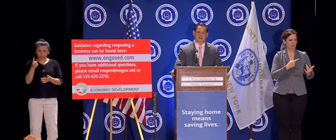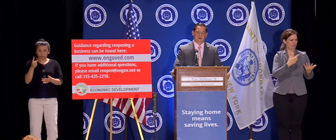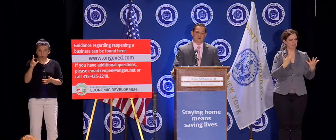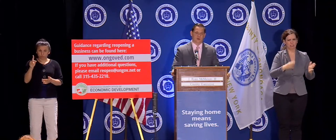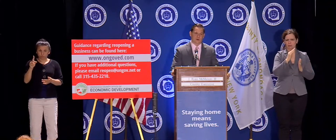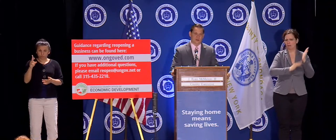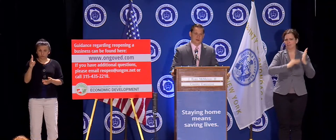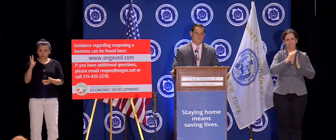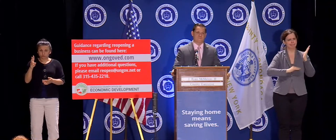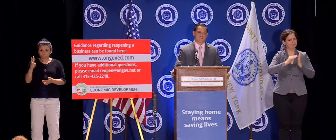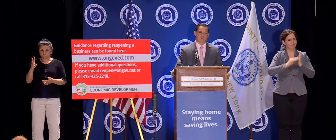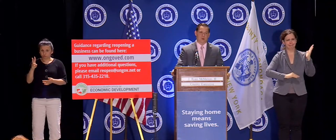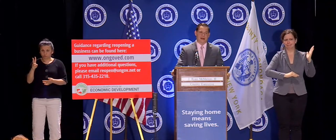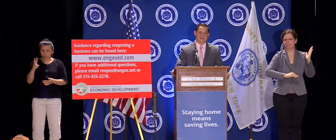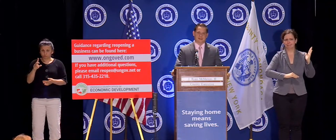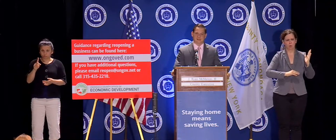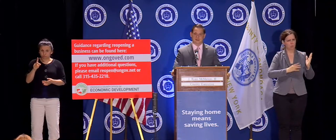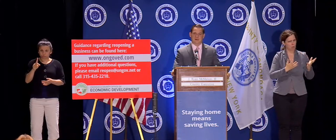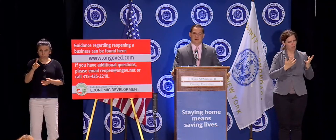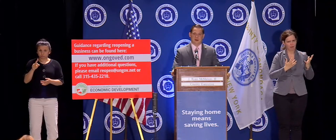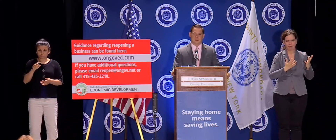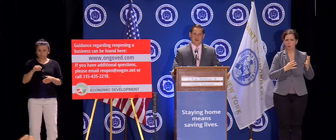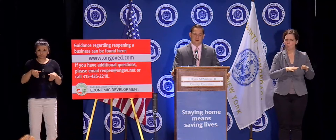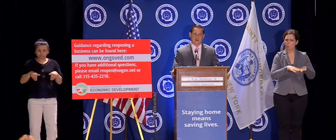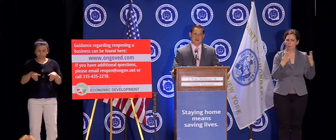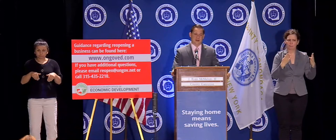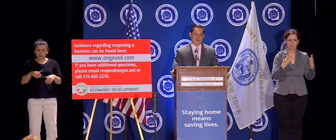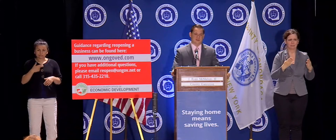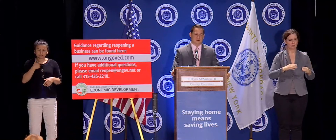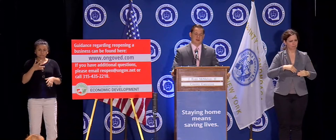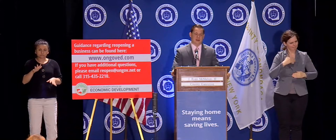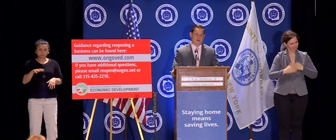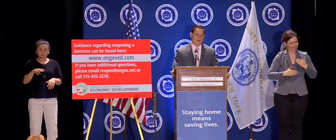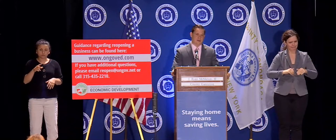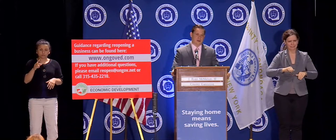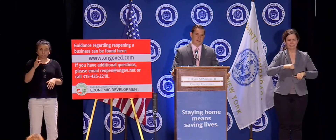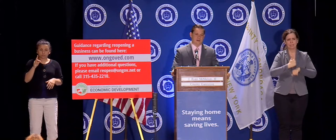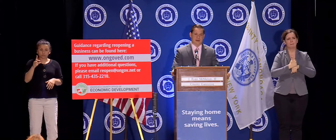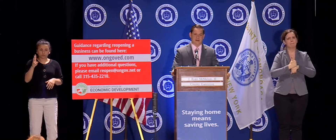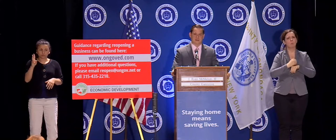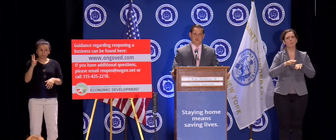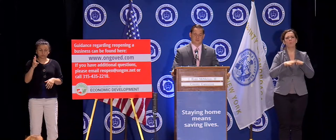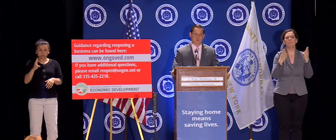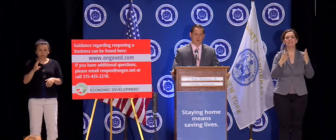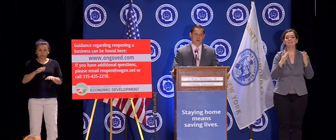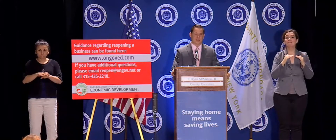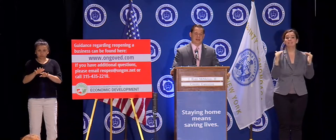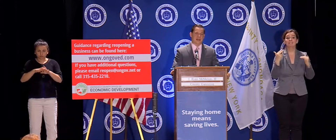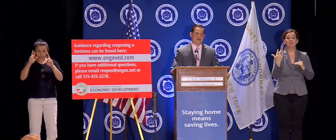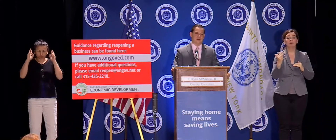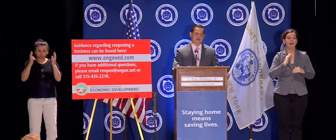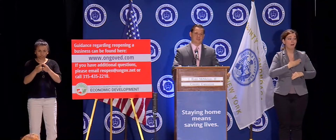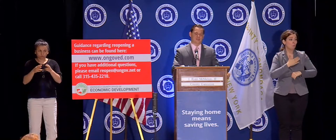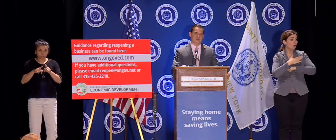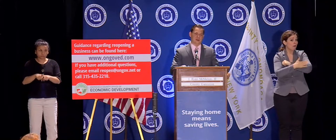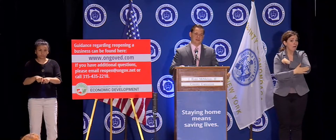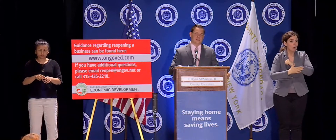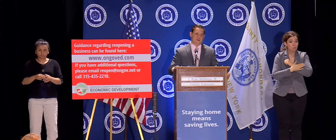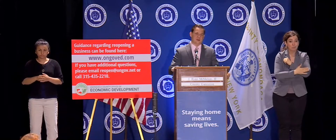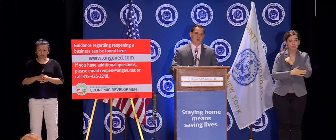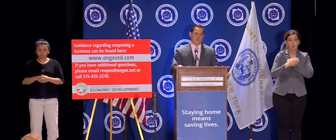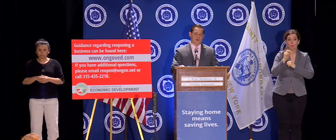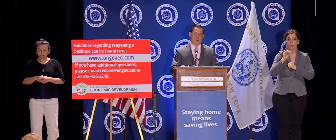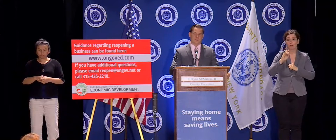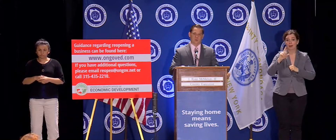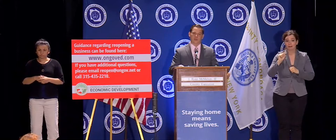respect for the process. And as our county and Oneida and Madison learns more. And in addition to that,